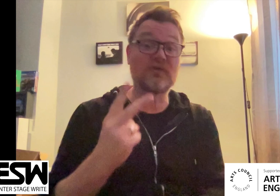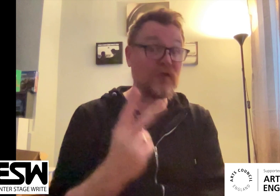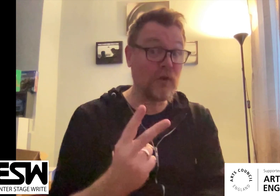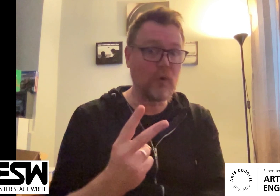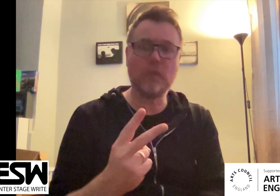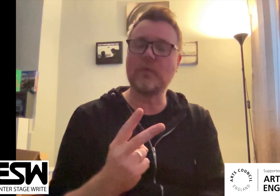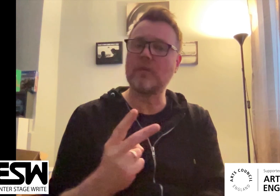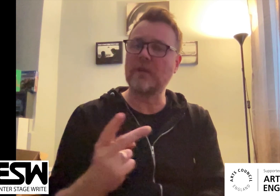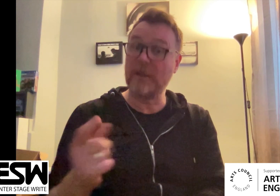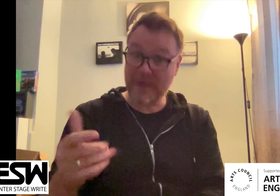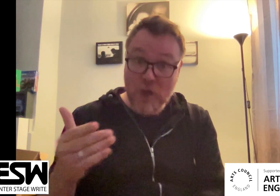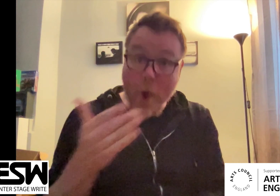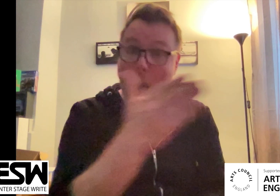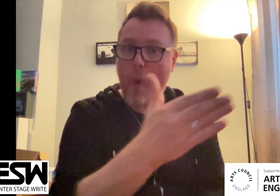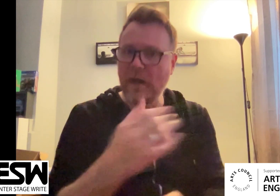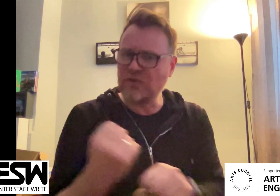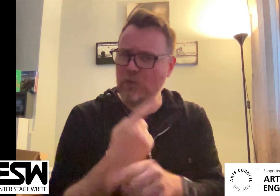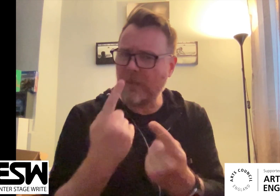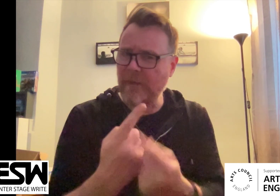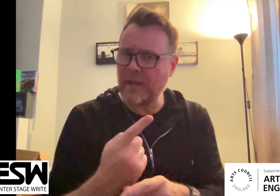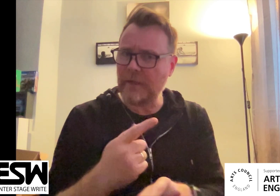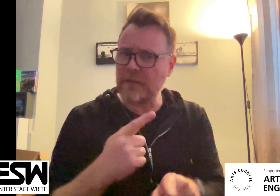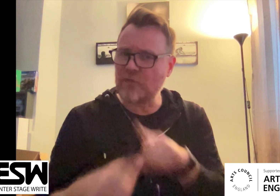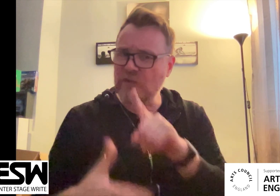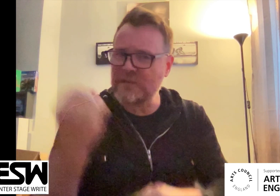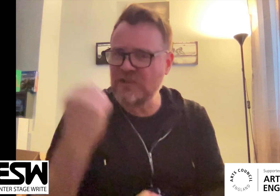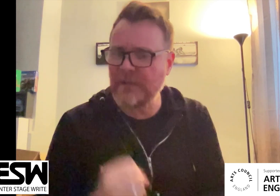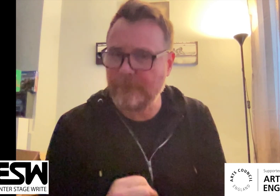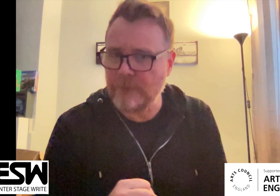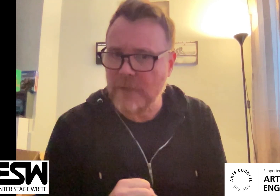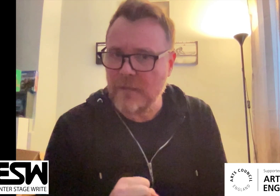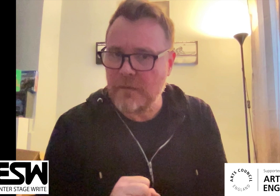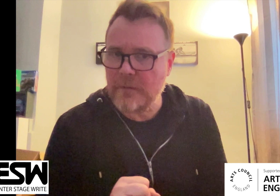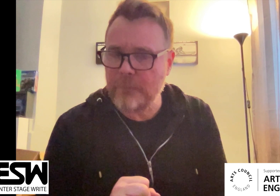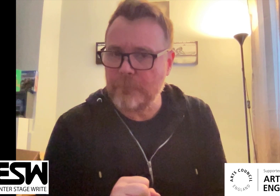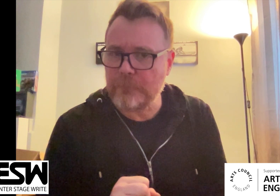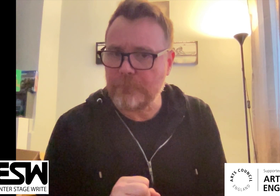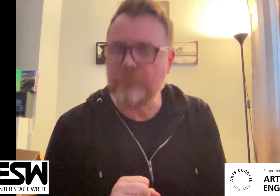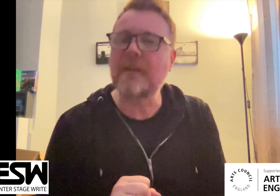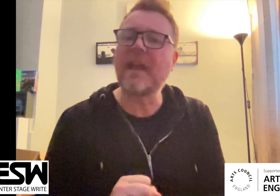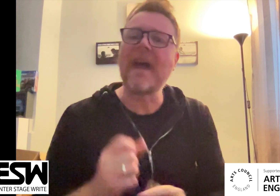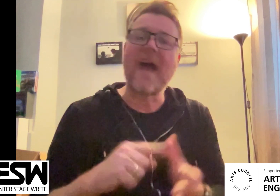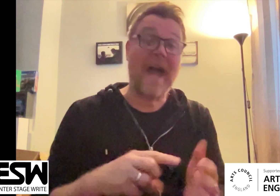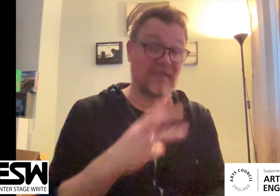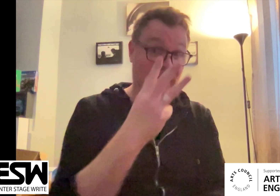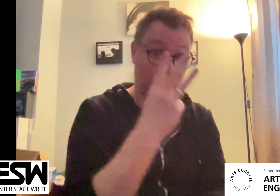Act 2 is them trying to achieve something, trying to do something, or going somewhere. And Act